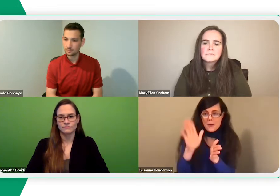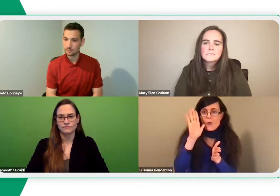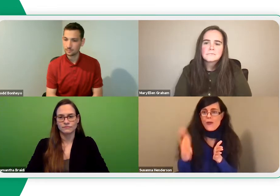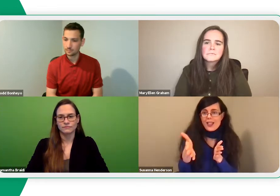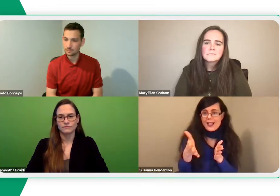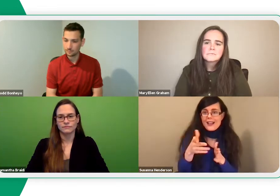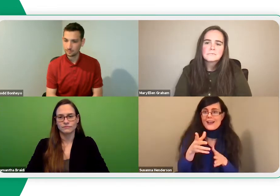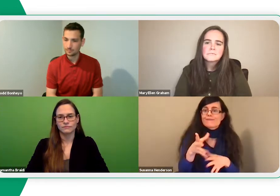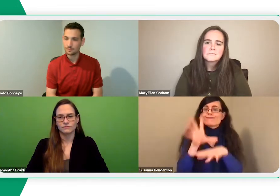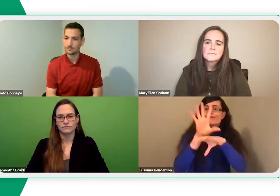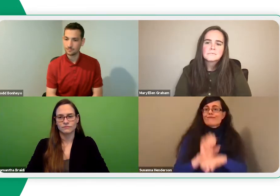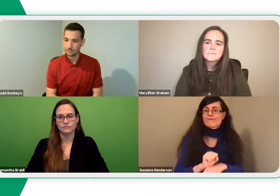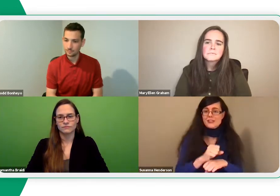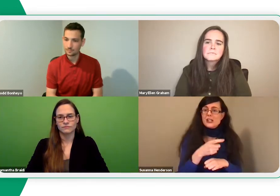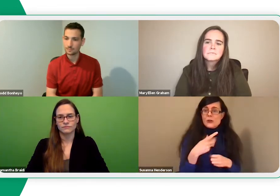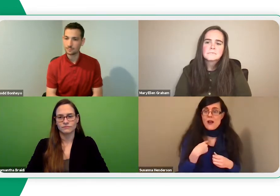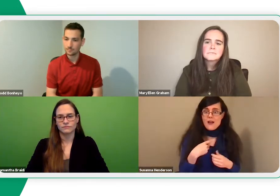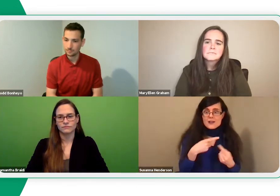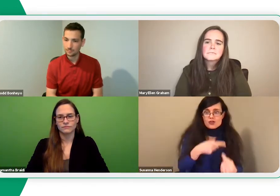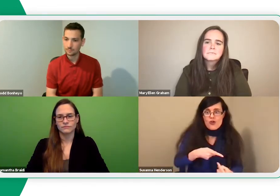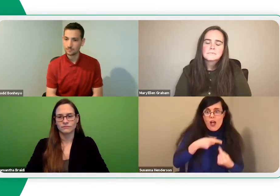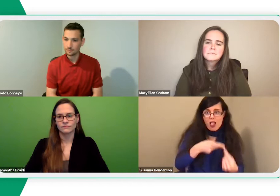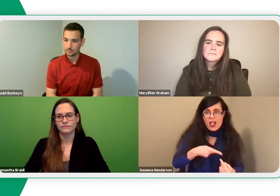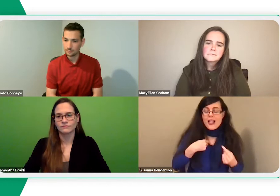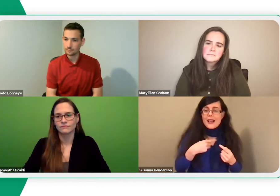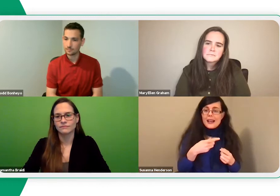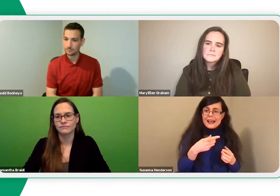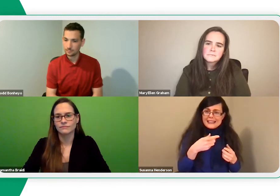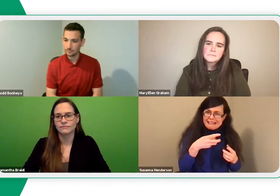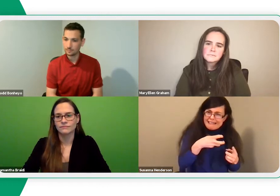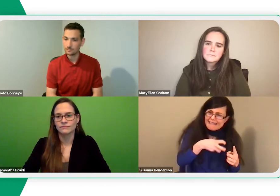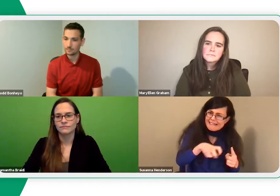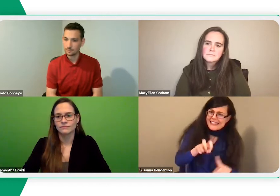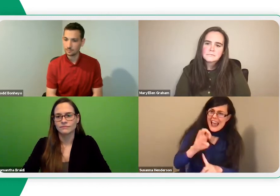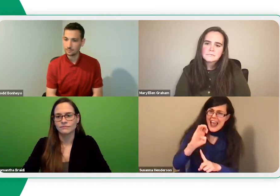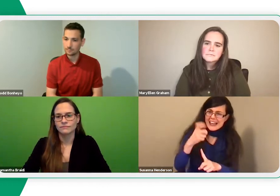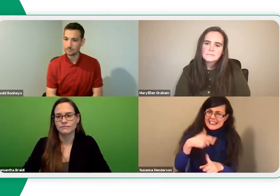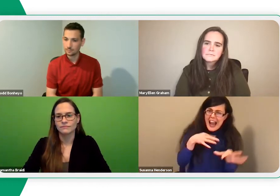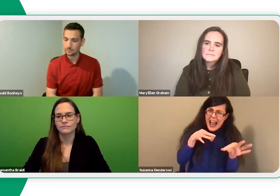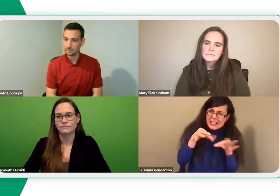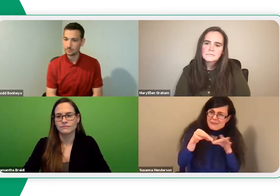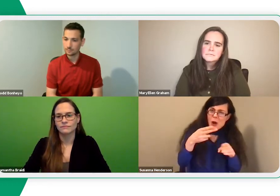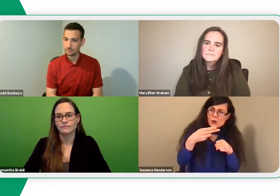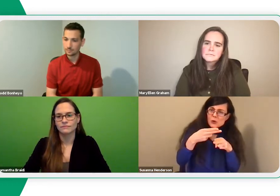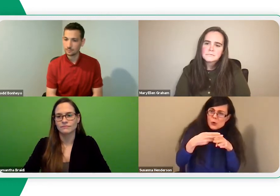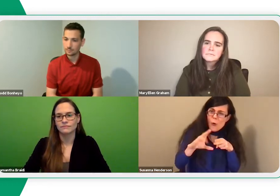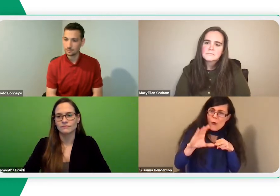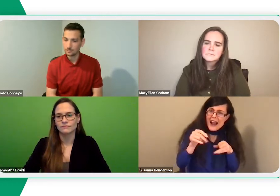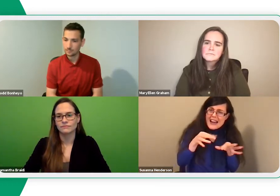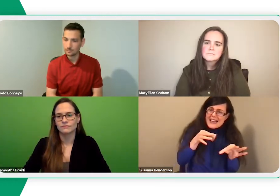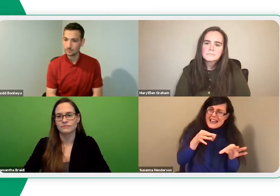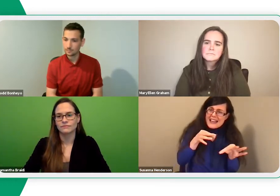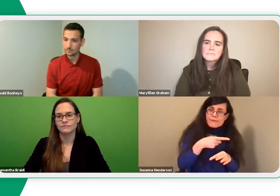so students aren't prepared for that. And so they need to get used to utilizing Excel, and they struggle with that. And having